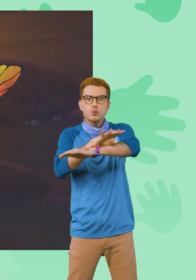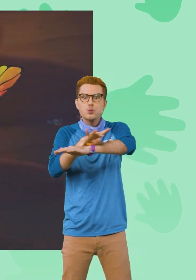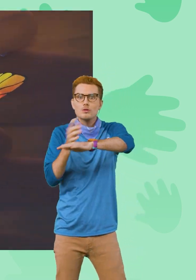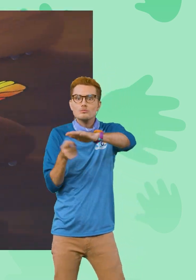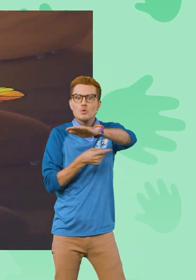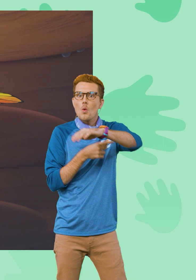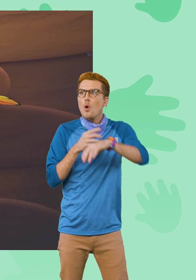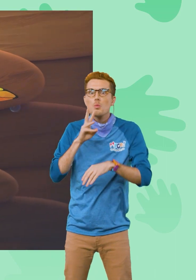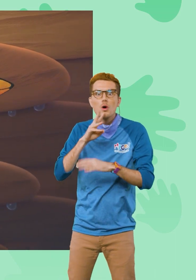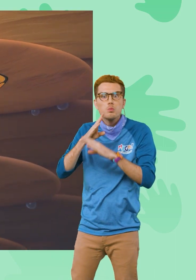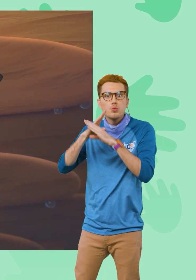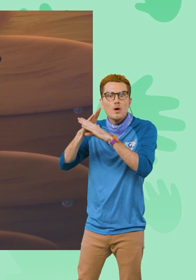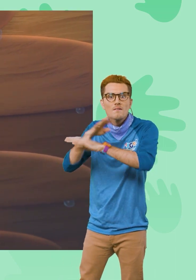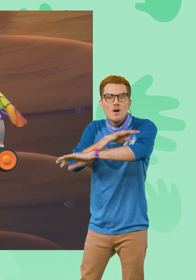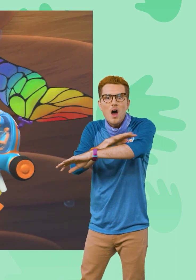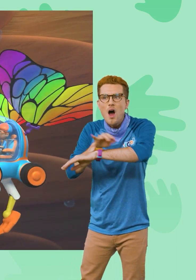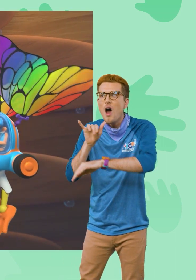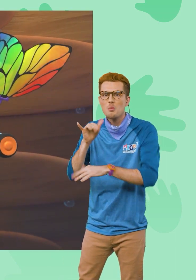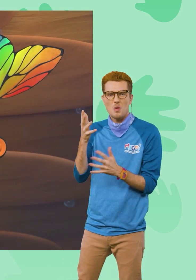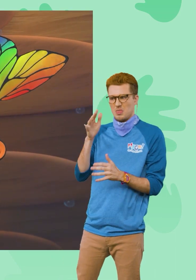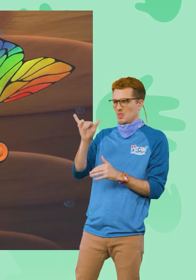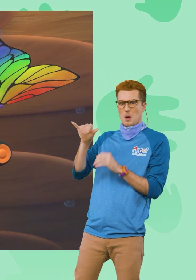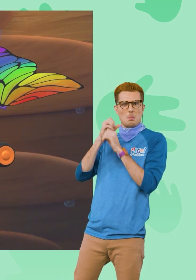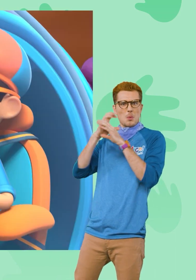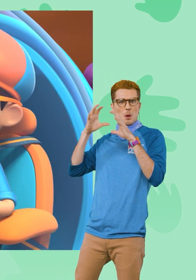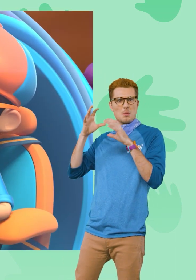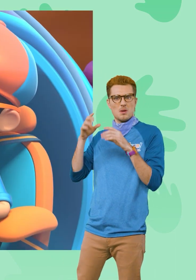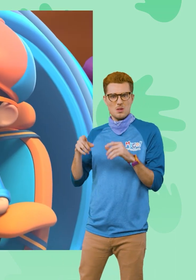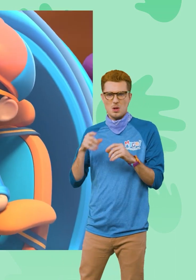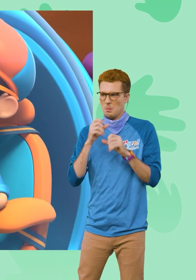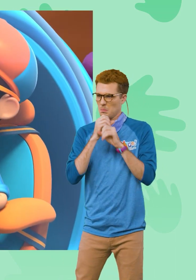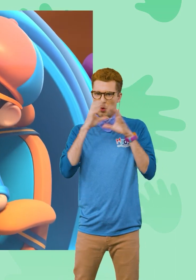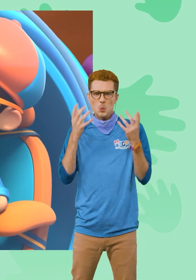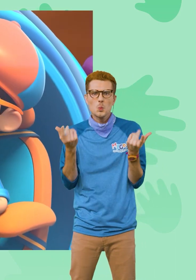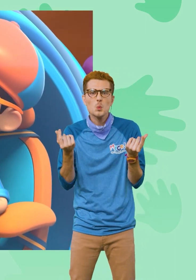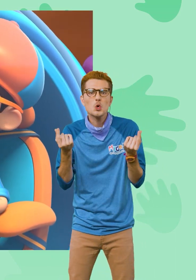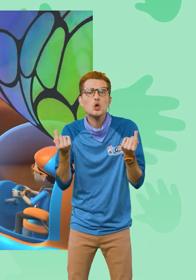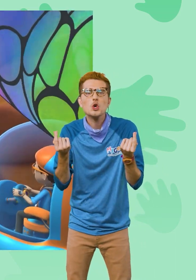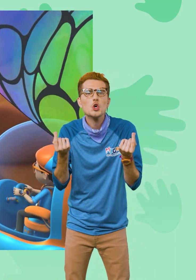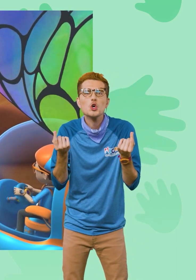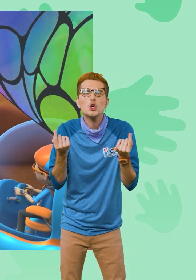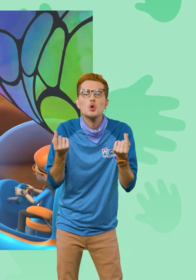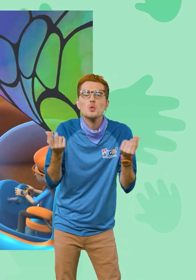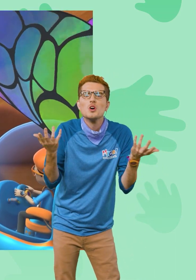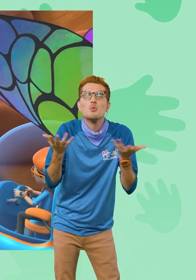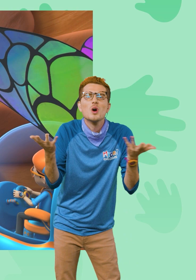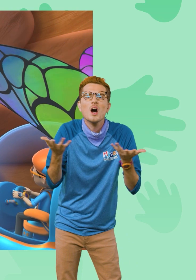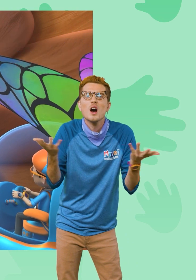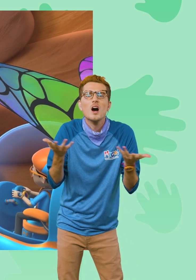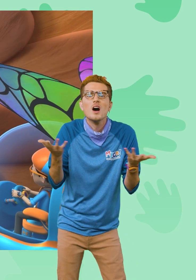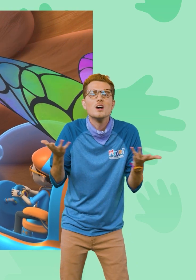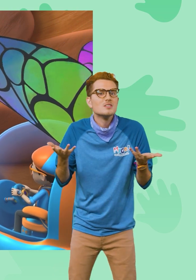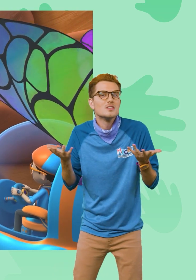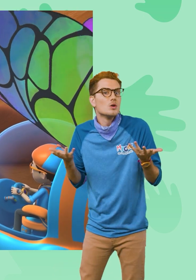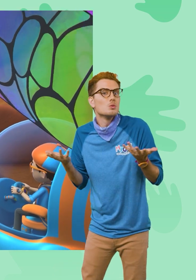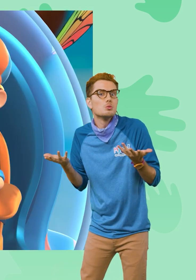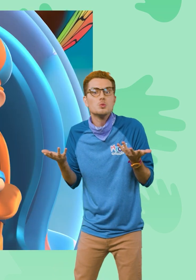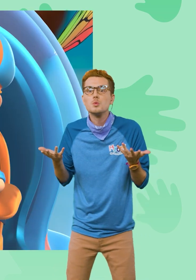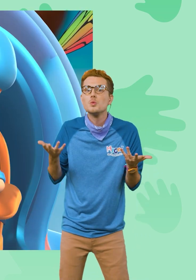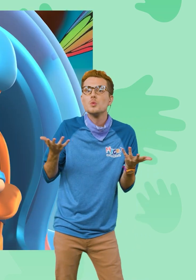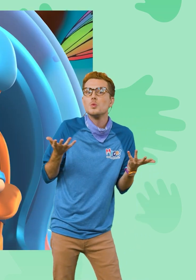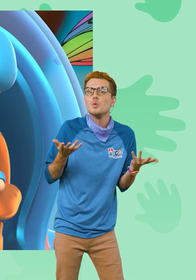Waterproof feathers! Whoa! Is that a bubble? Bubbles? What do they do?